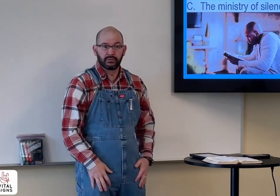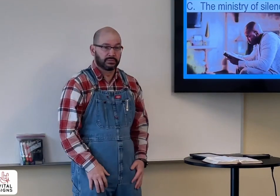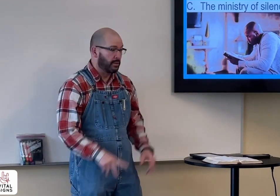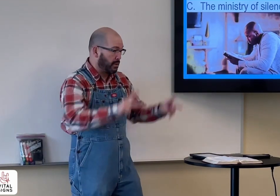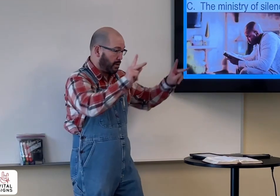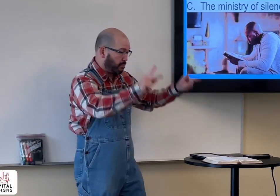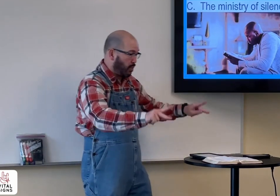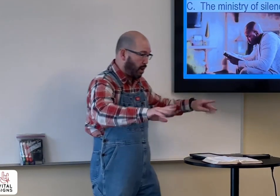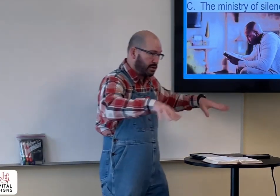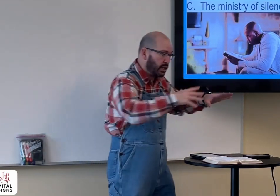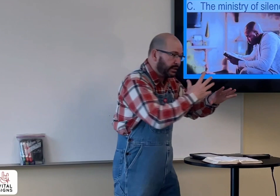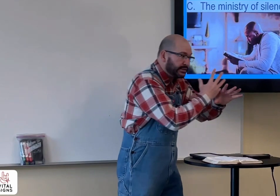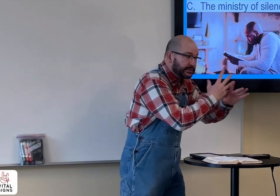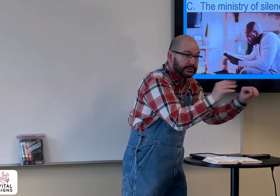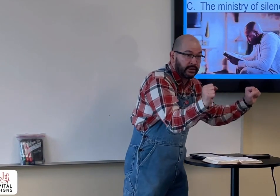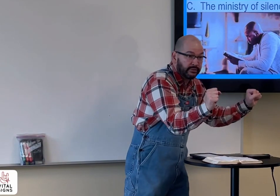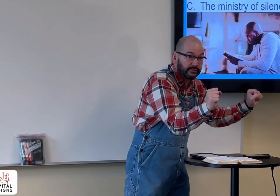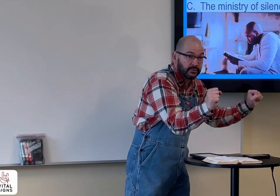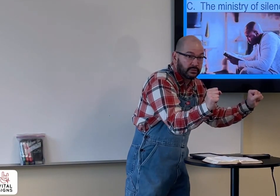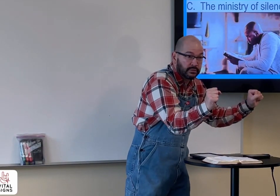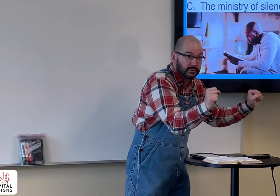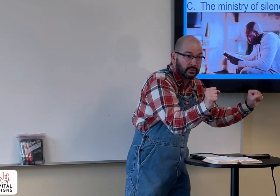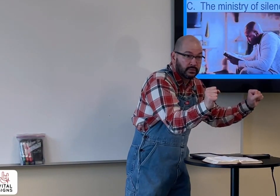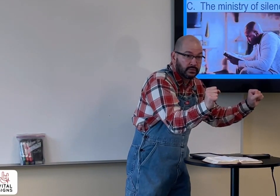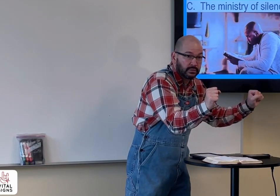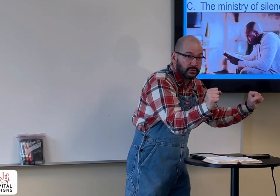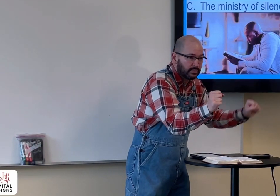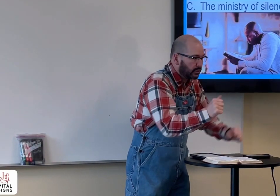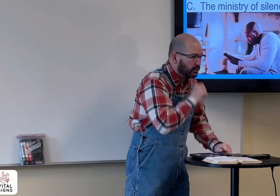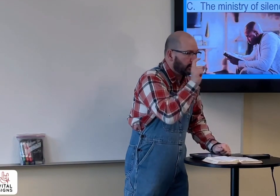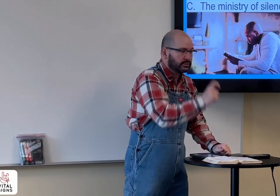For example, the person that's not saved,